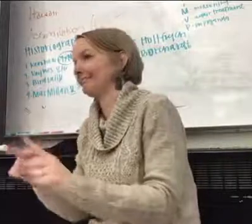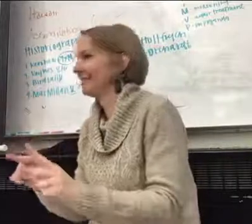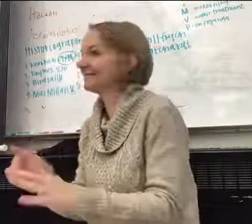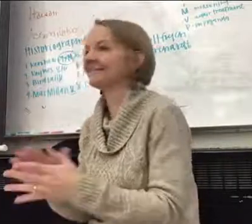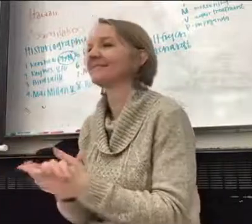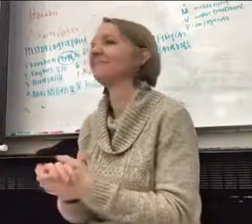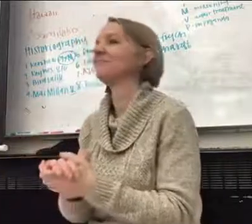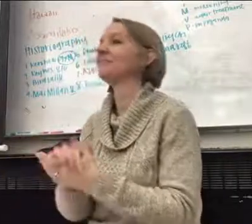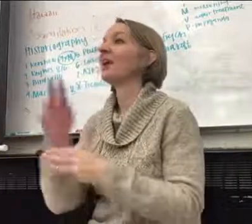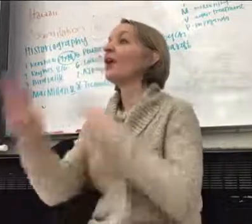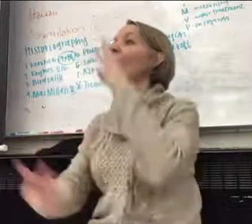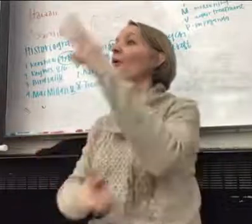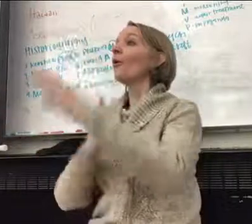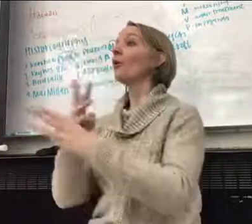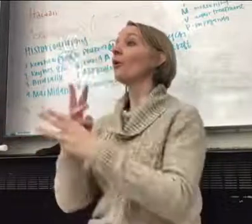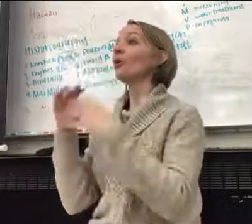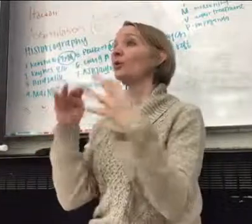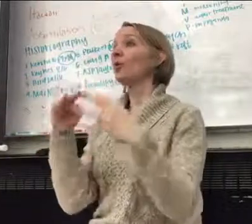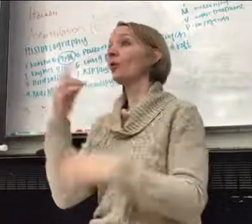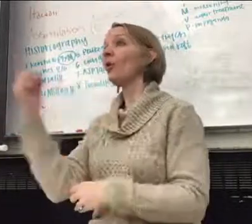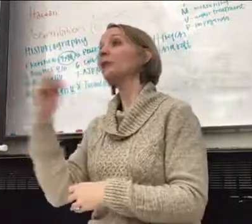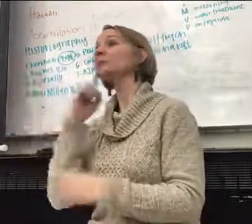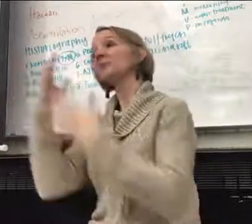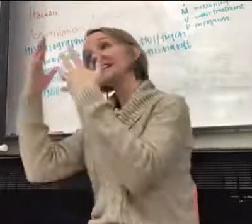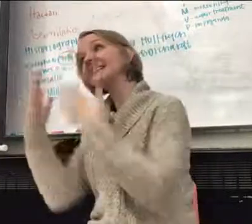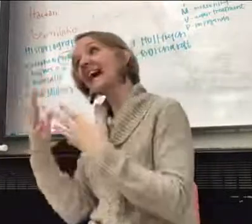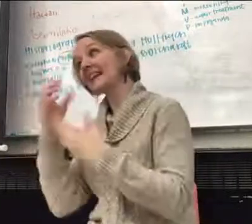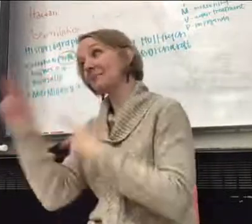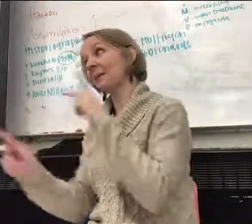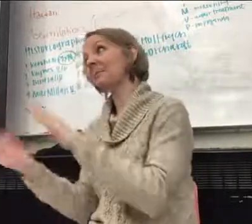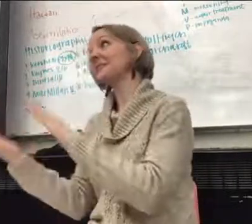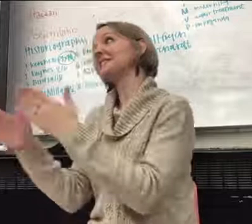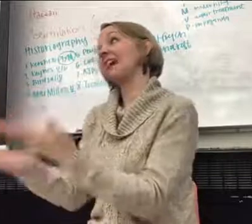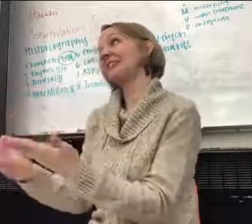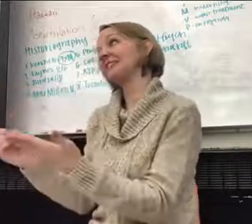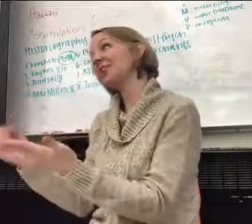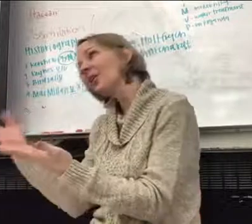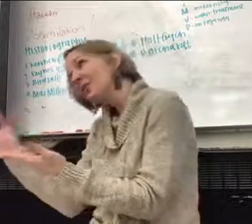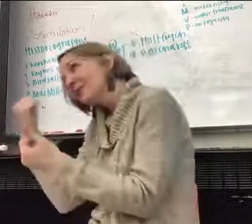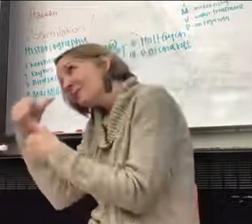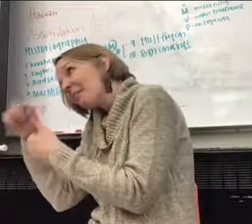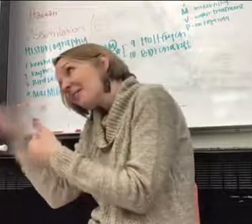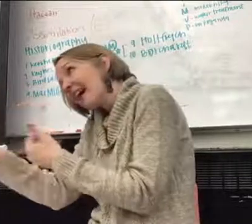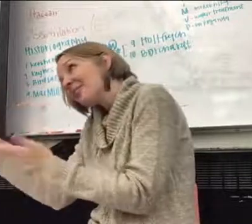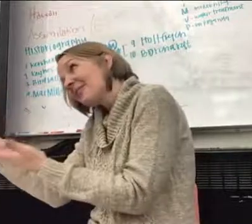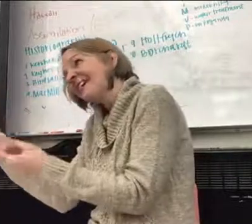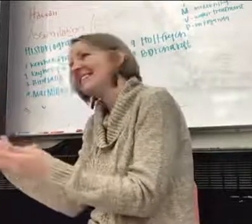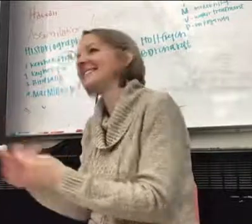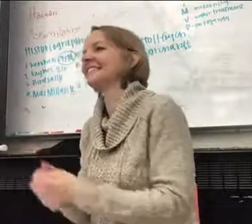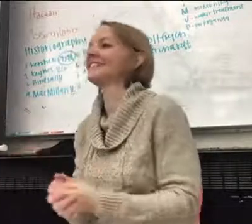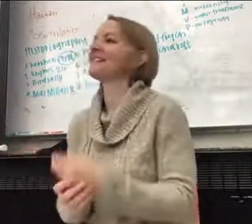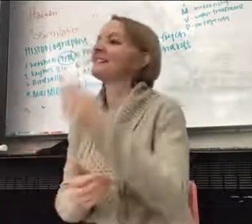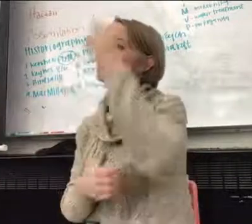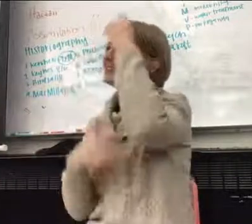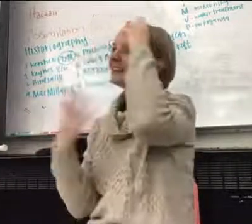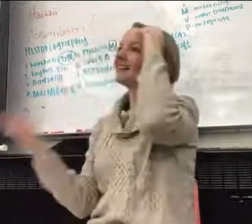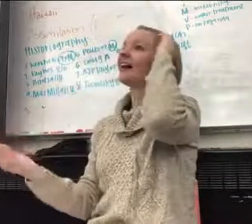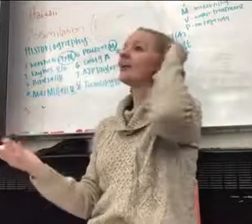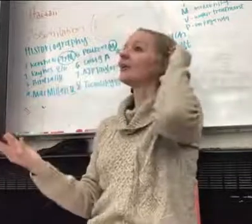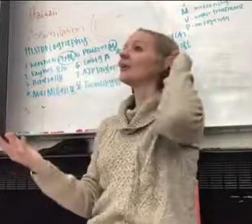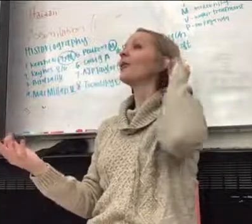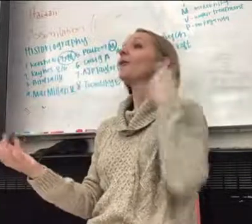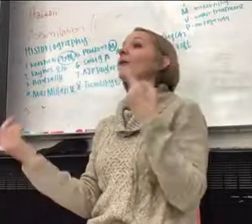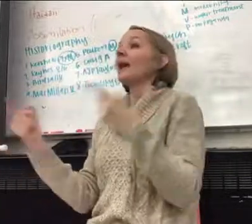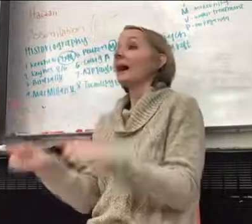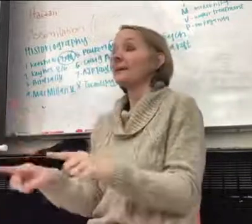Remember, World War I was really sad and people died, so let's just remind that. Now, what